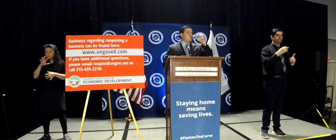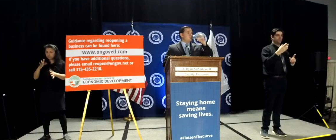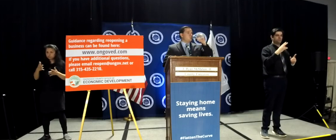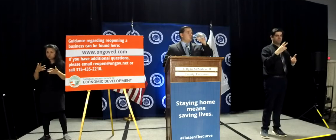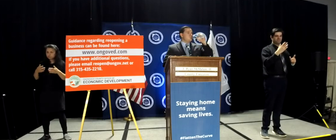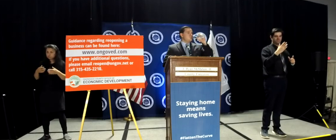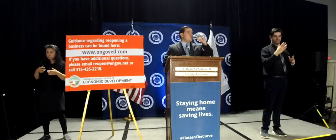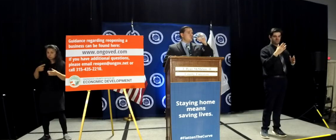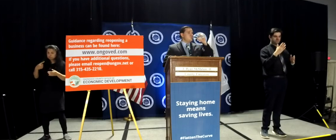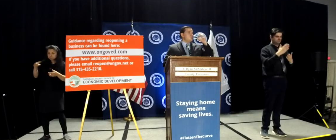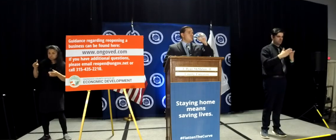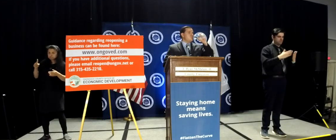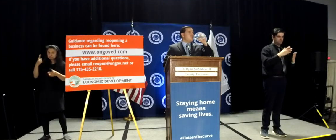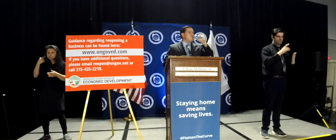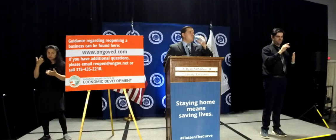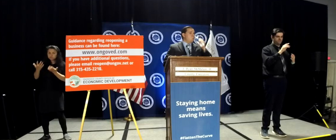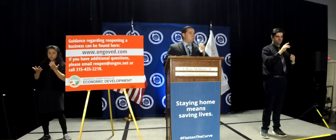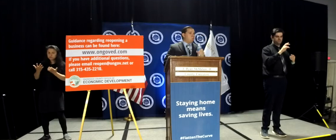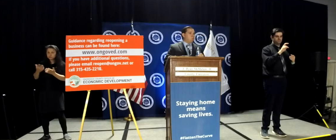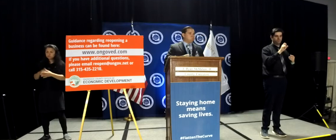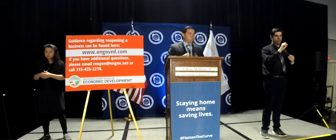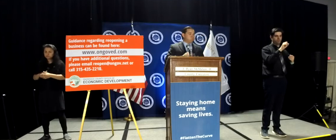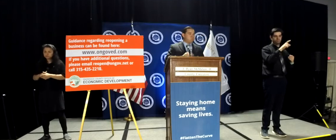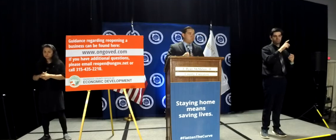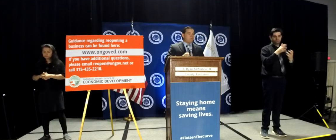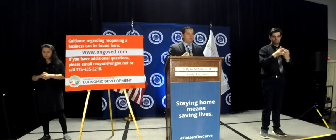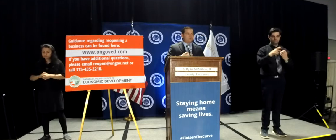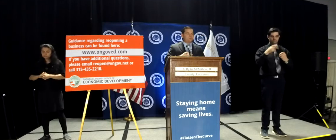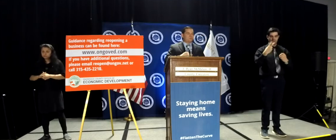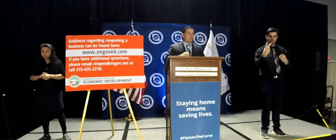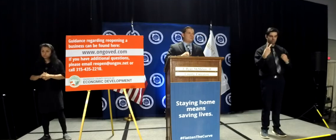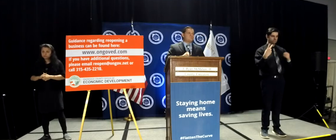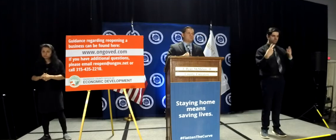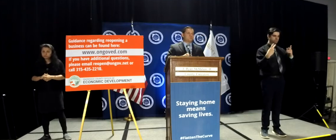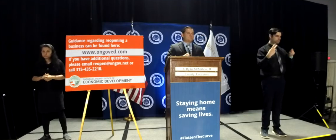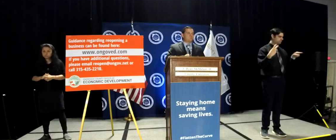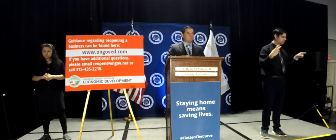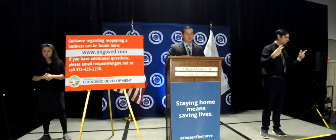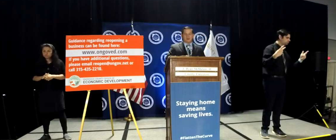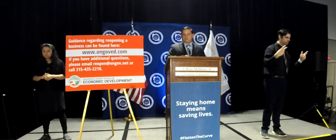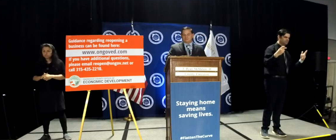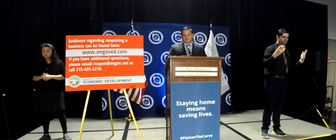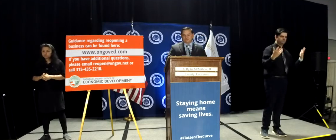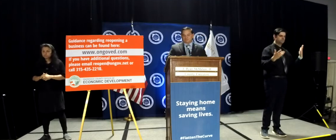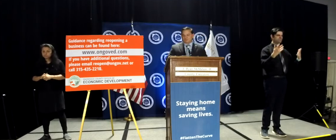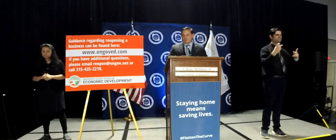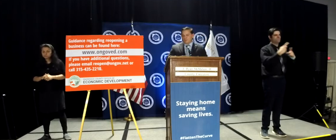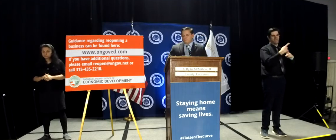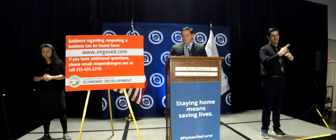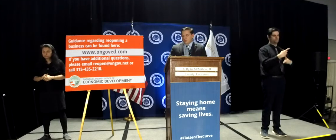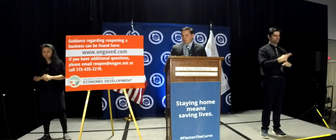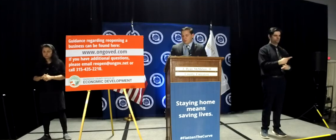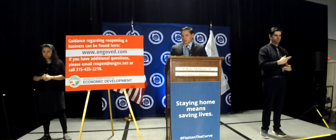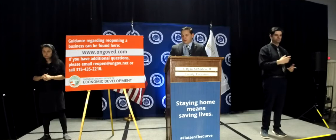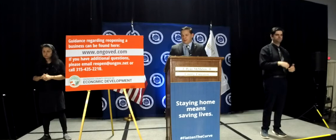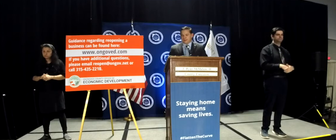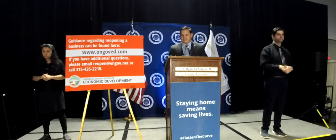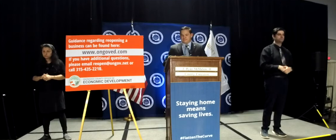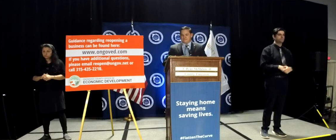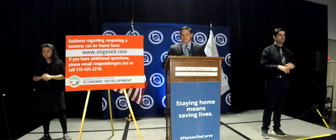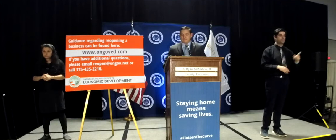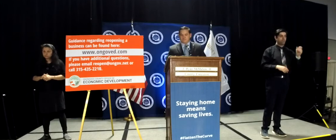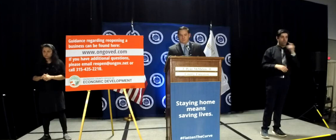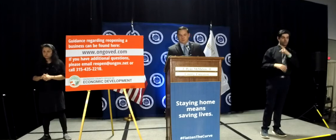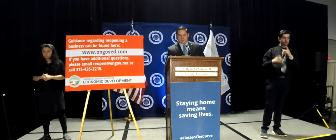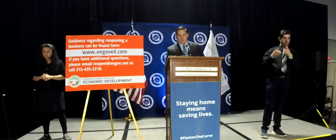Are you putting any sort of deadline? Can you put any sort of deadline on we want phase 3 guidance at least 5 days before? It would be, I